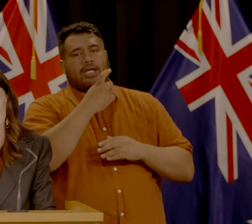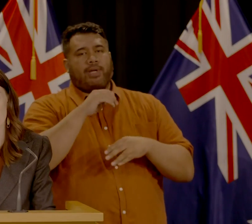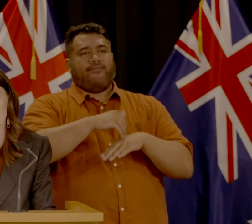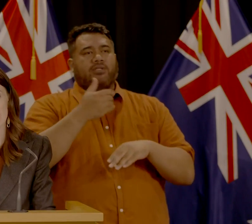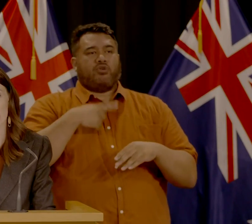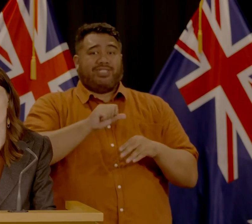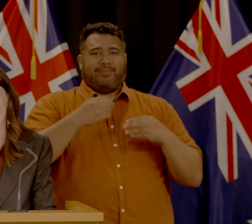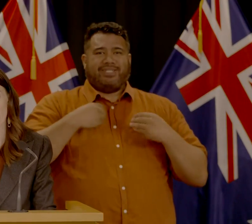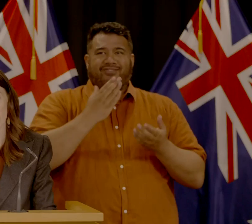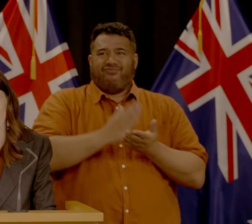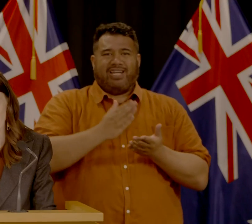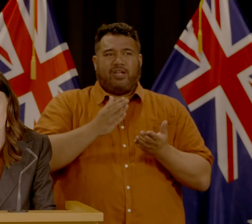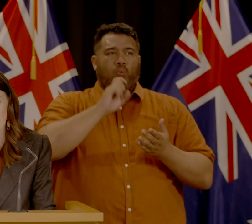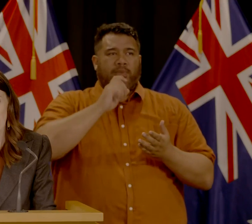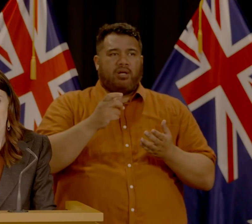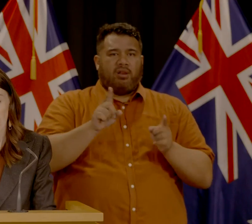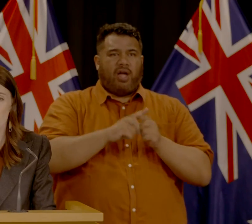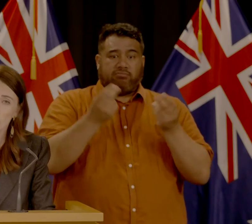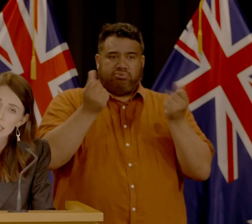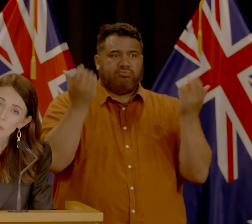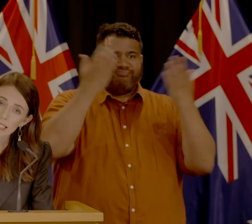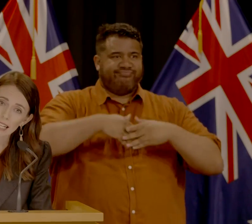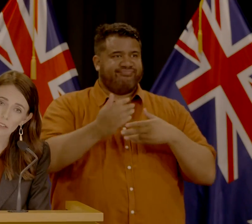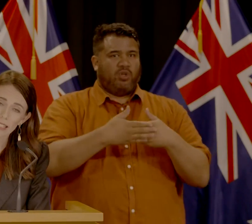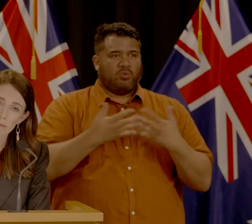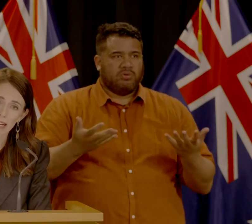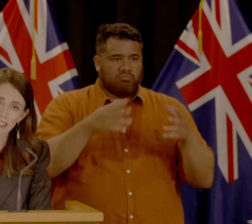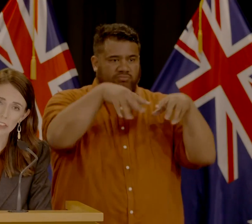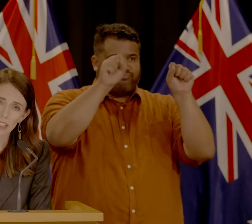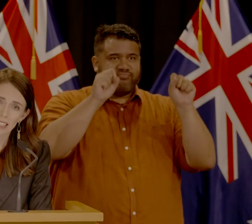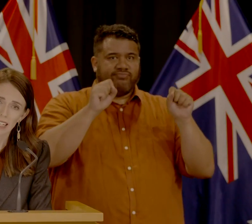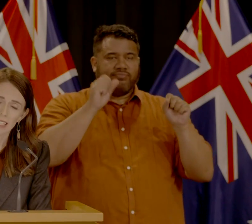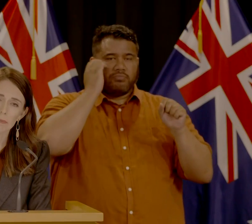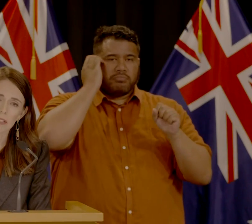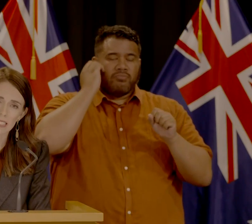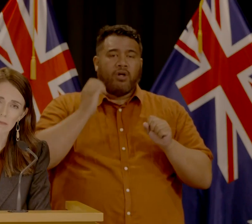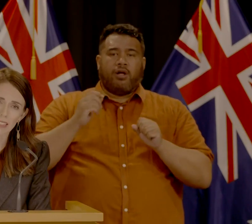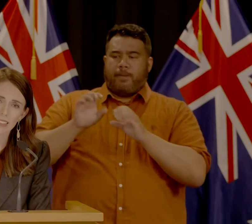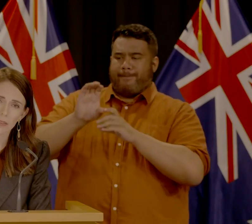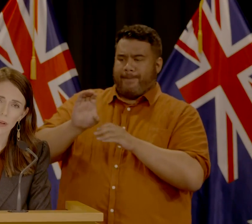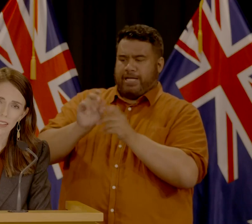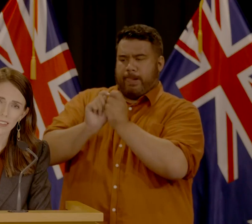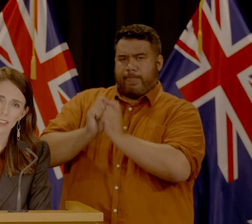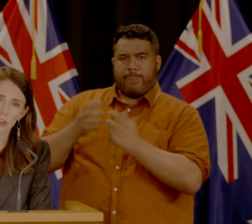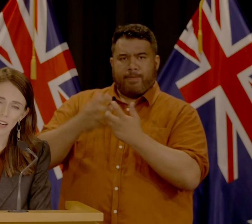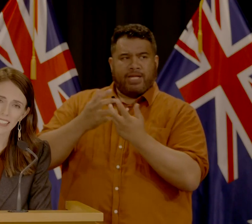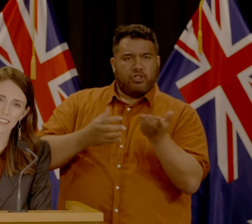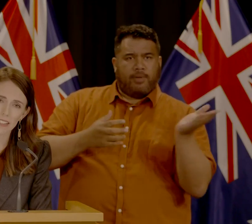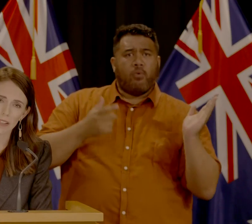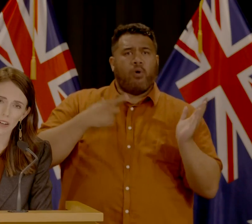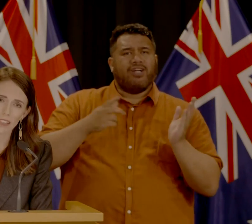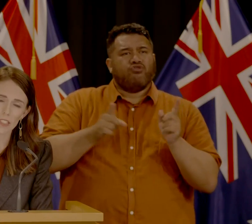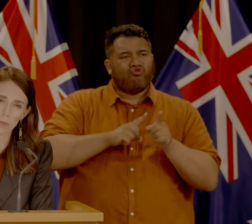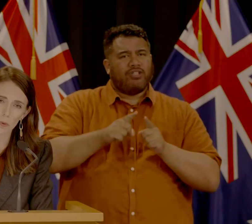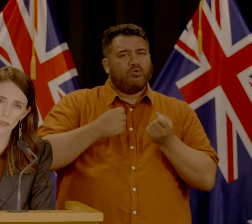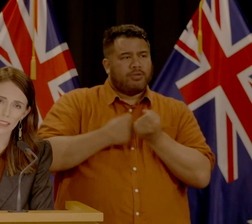essentially their business is turned off overnight. And the reason we're tailoring that package is because that means that we can try and give